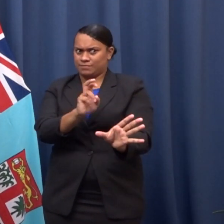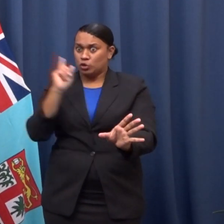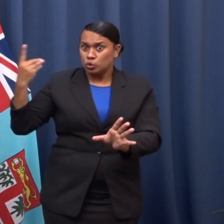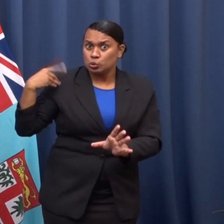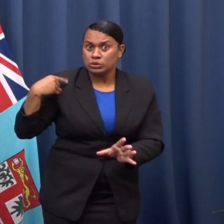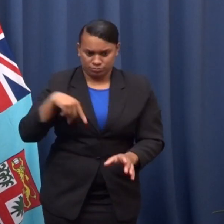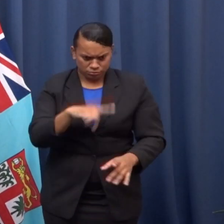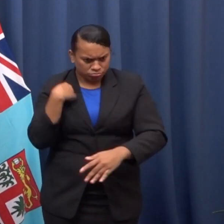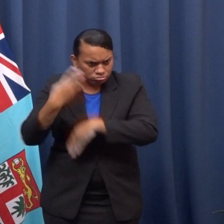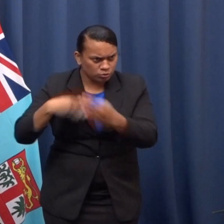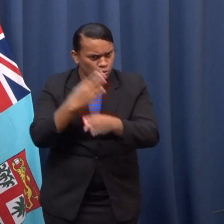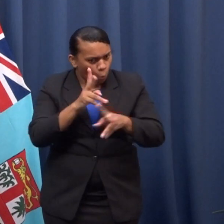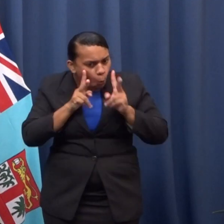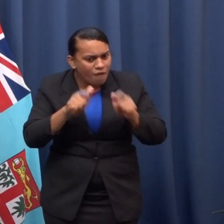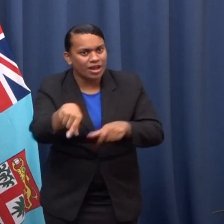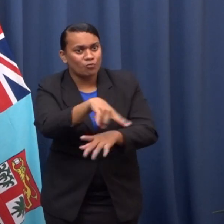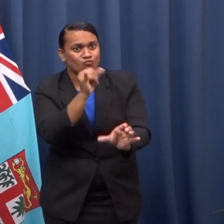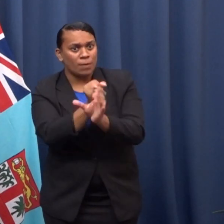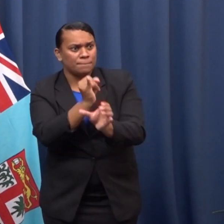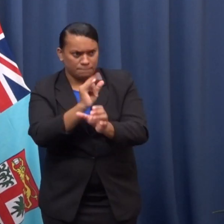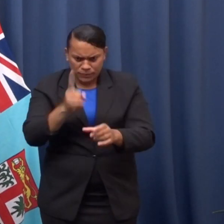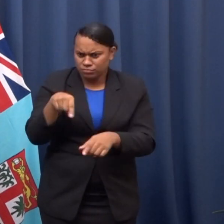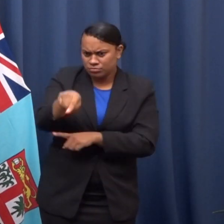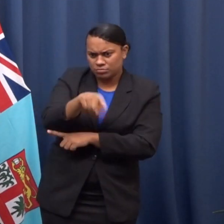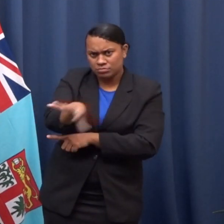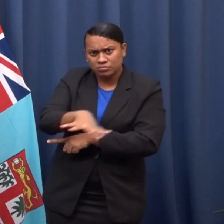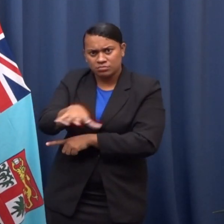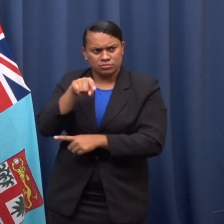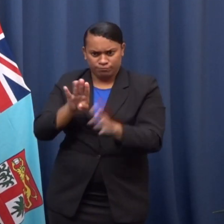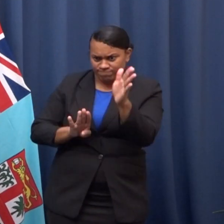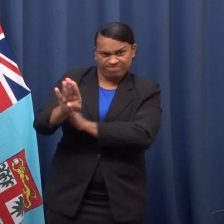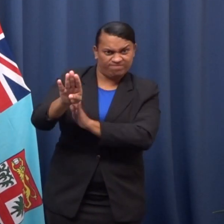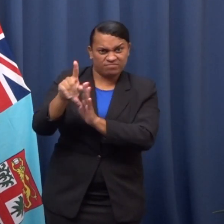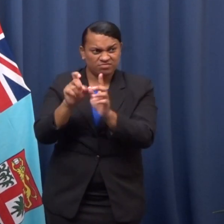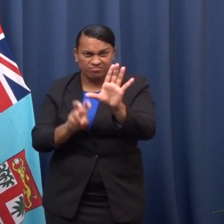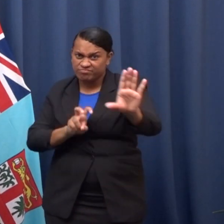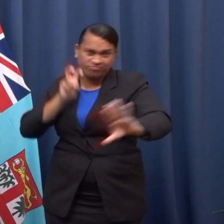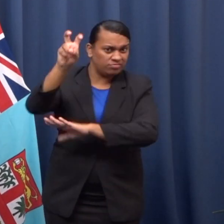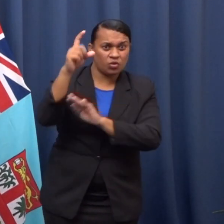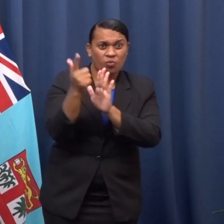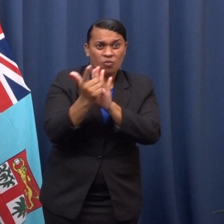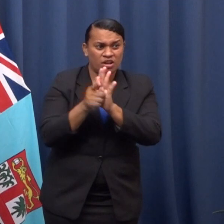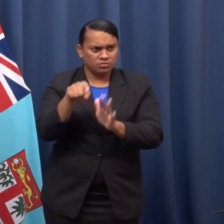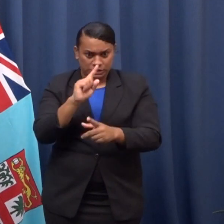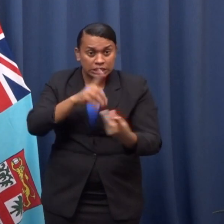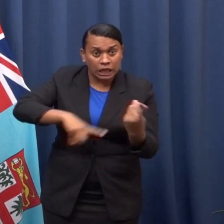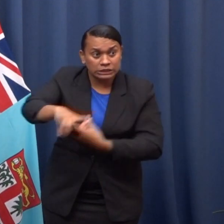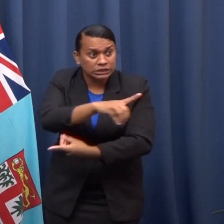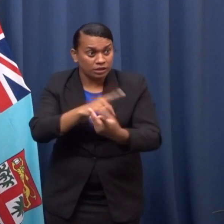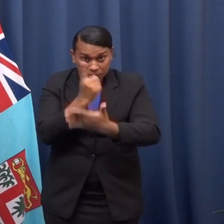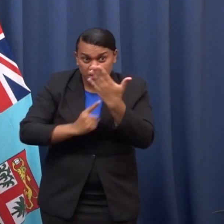address the peak in criminal activities that we normally have this time during the year.